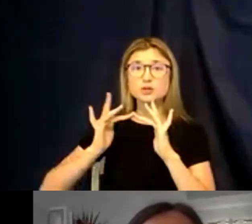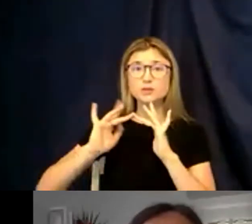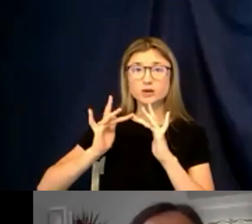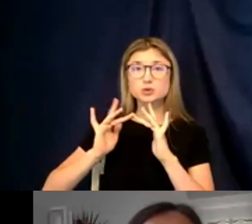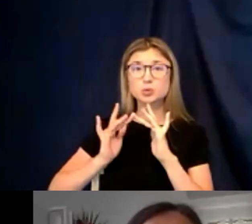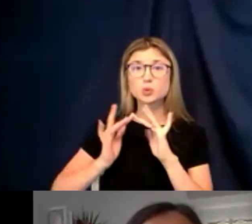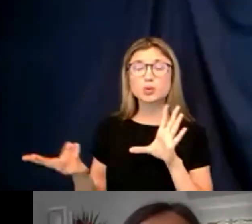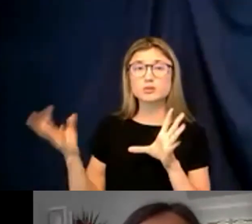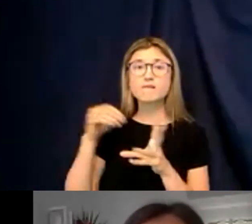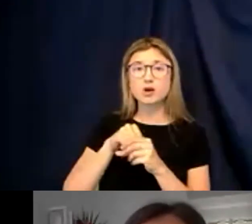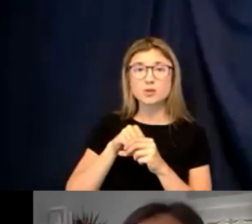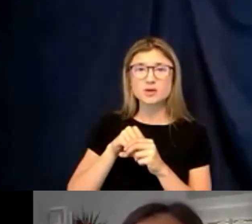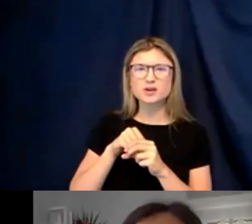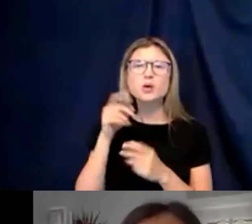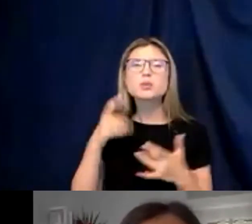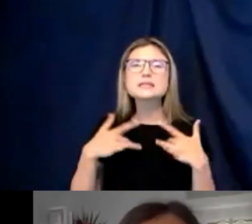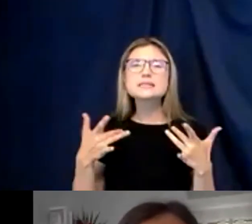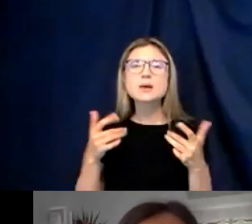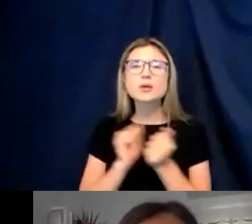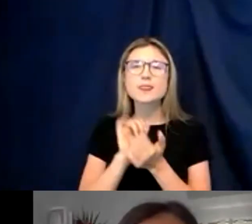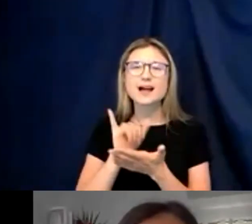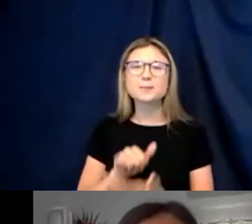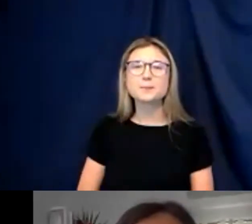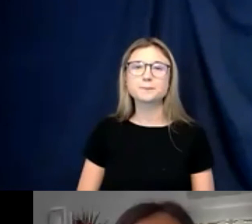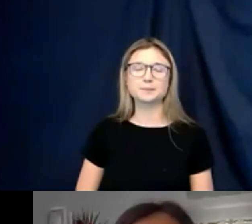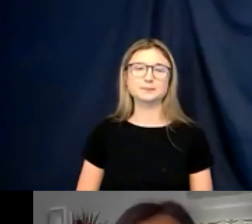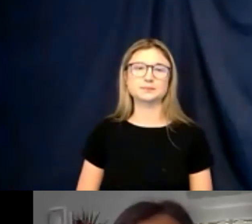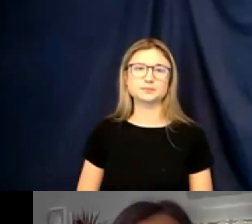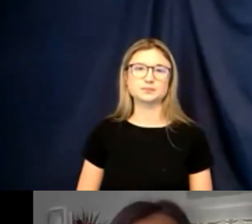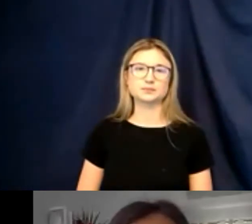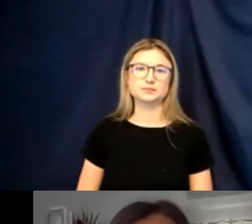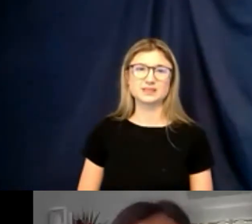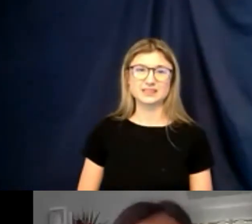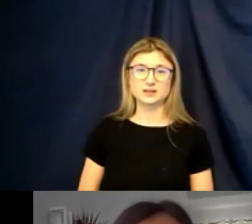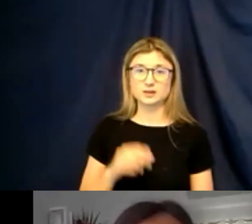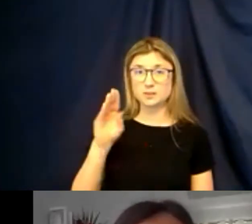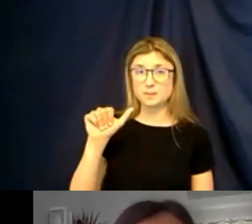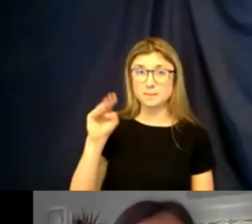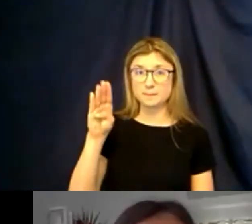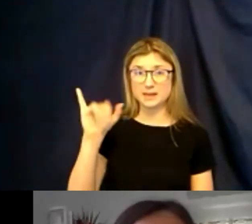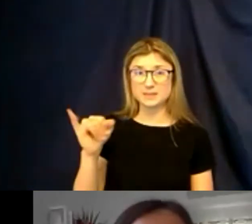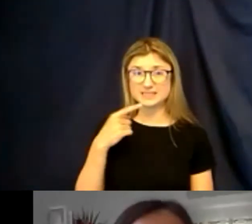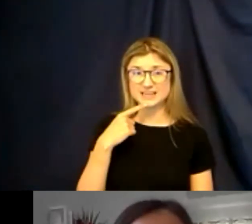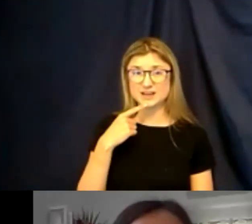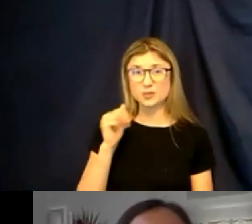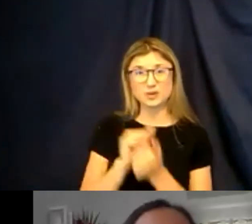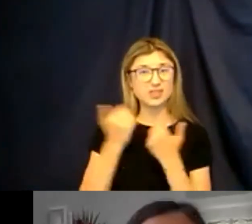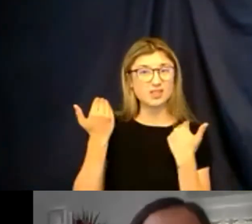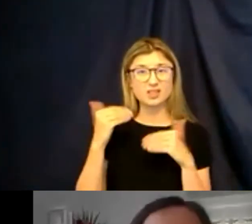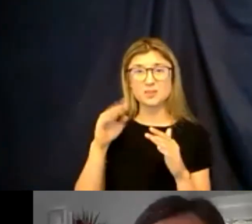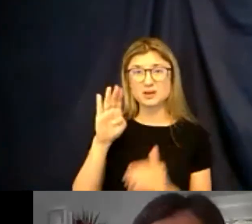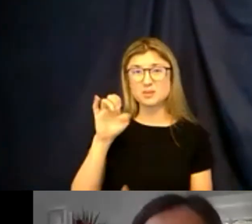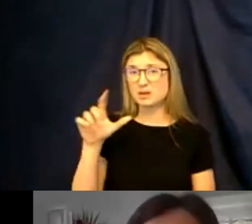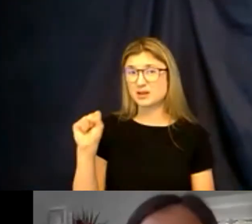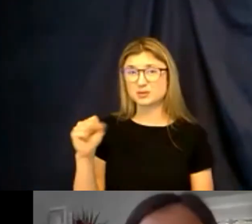participation. What's going on with that? With the limited bills, by the time we were talked to anyone,